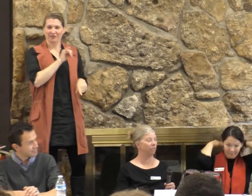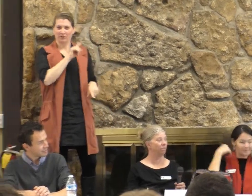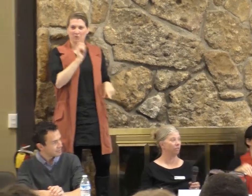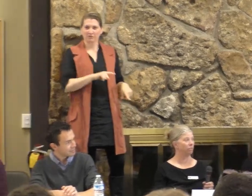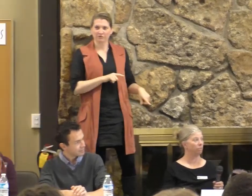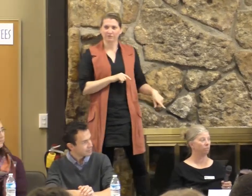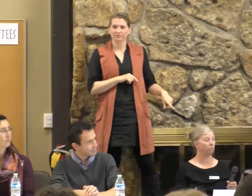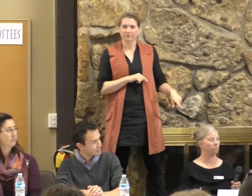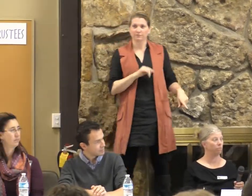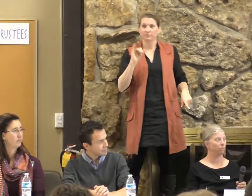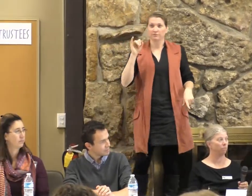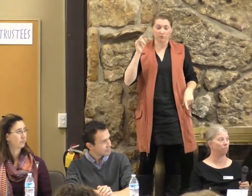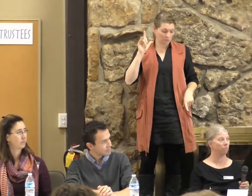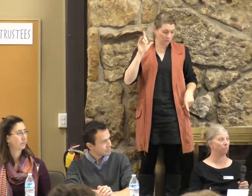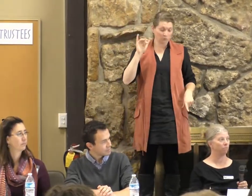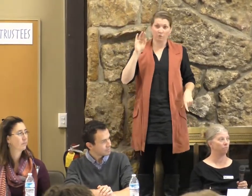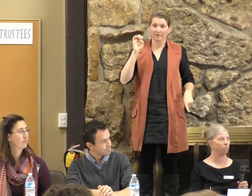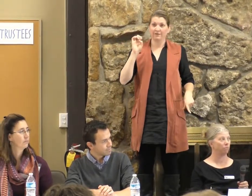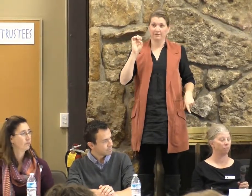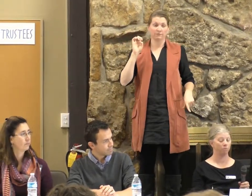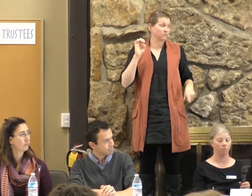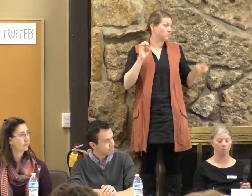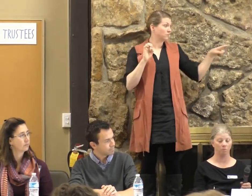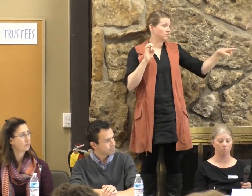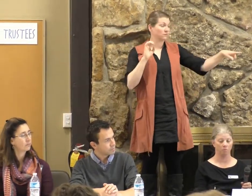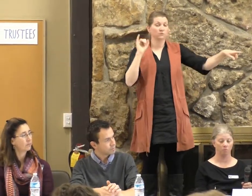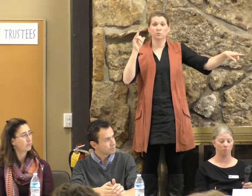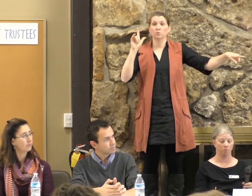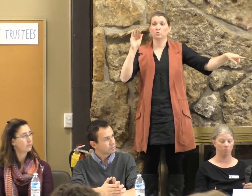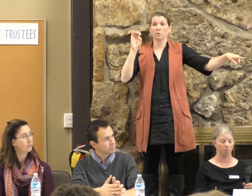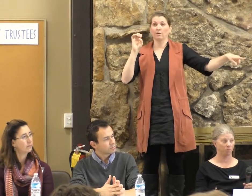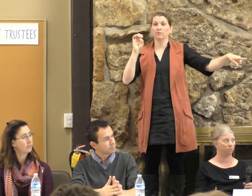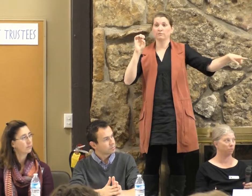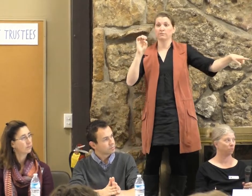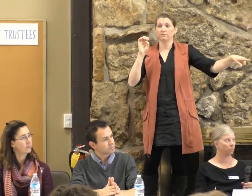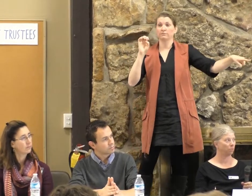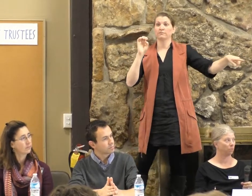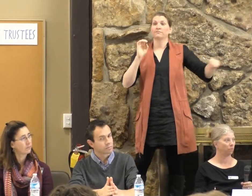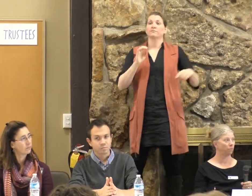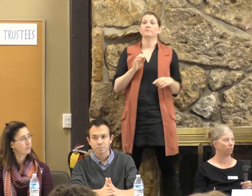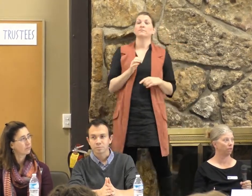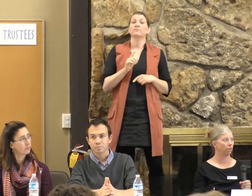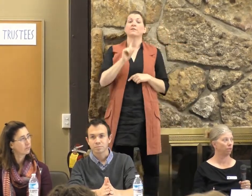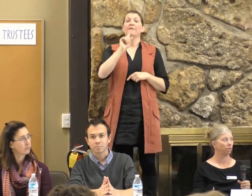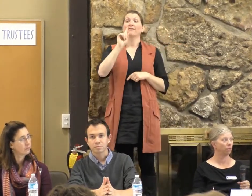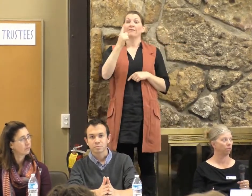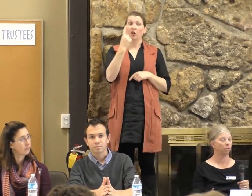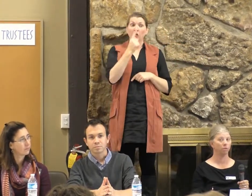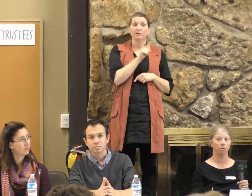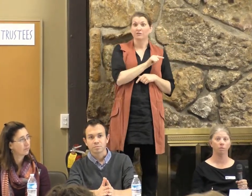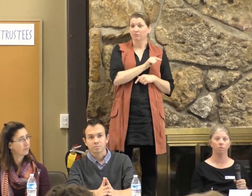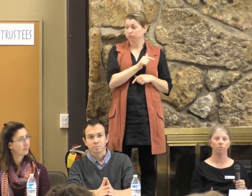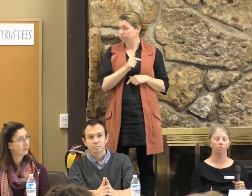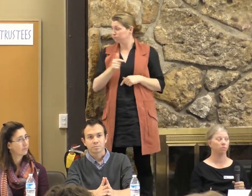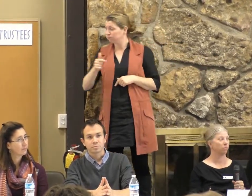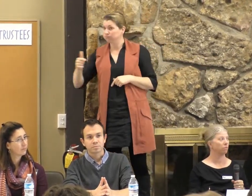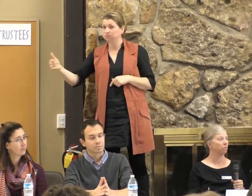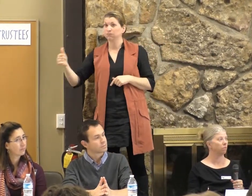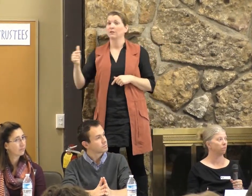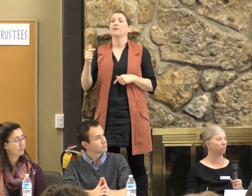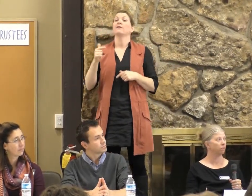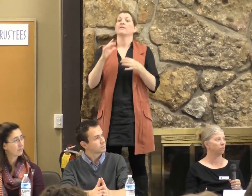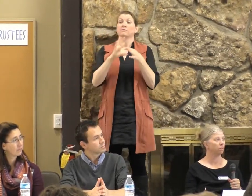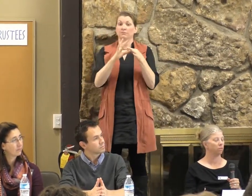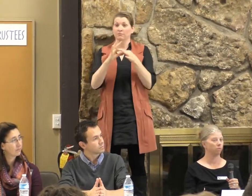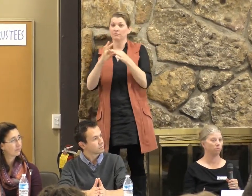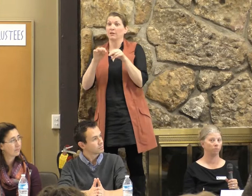know that there will be, after the formal part is finished, all of the panelists will be sitting at tables, and while you guys